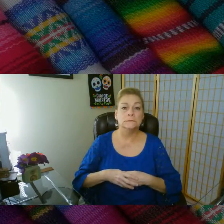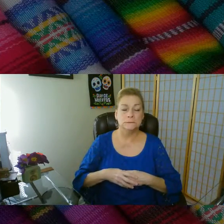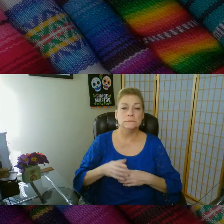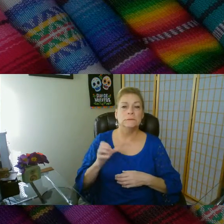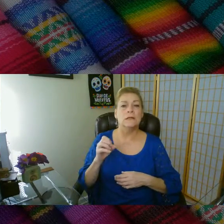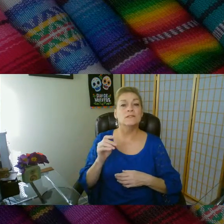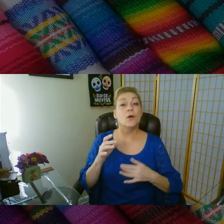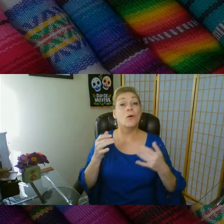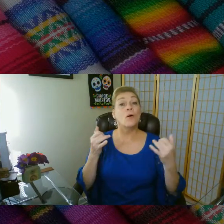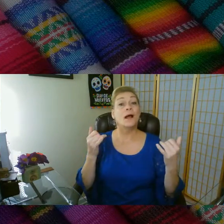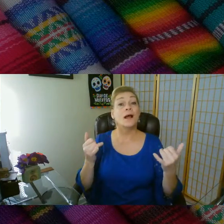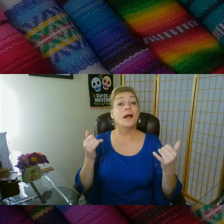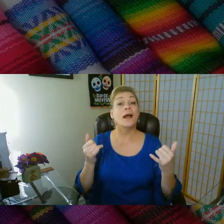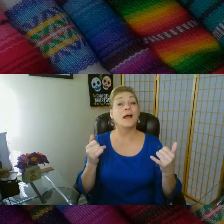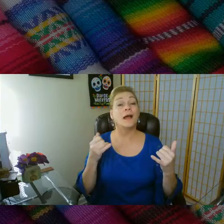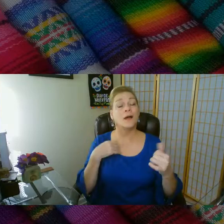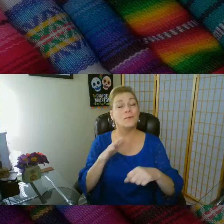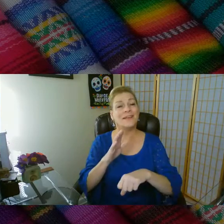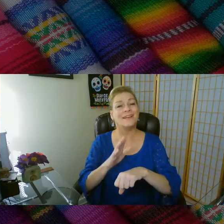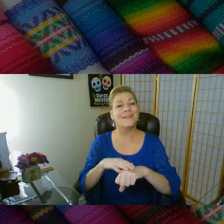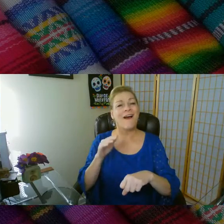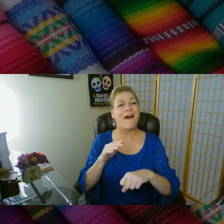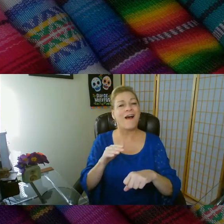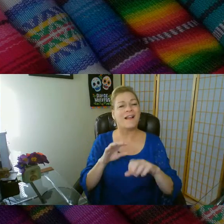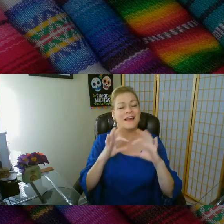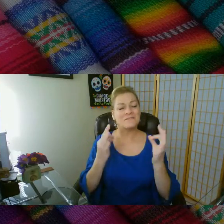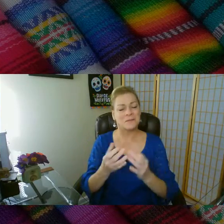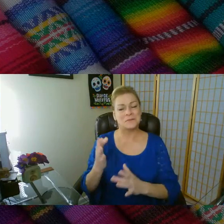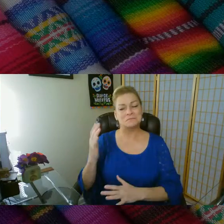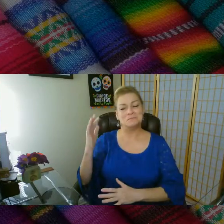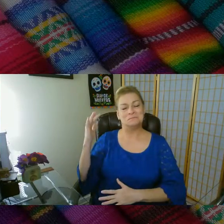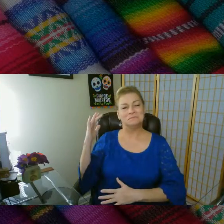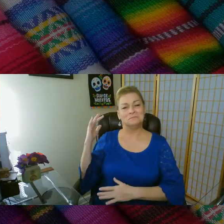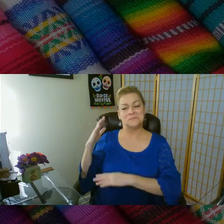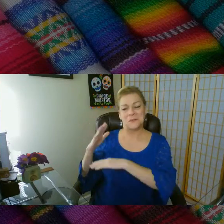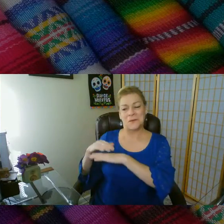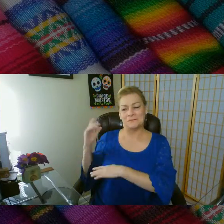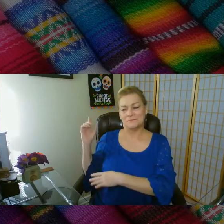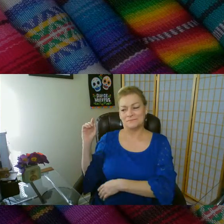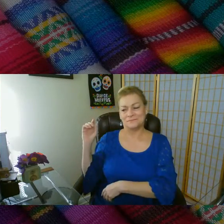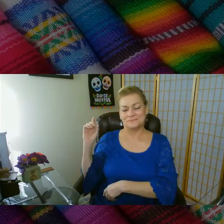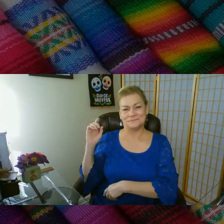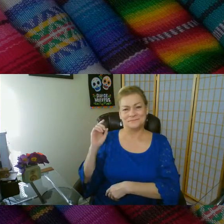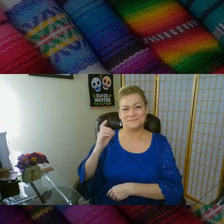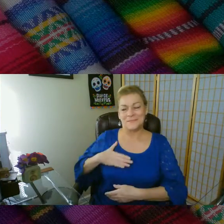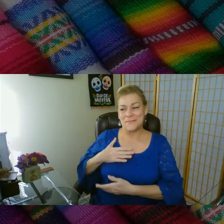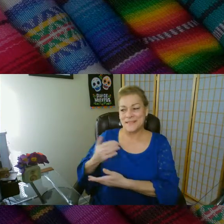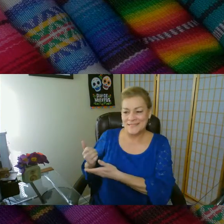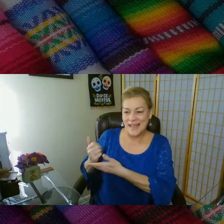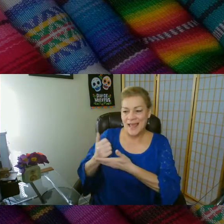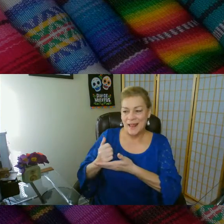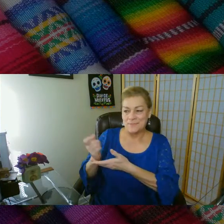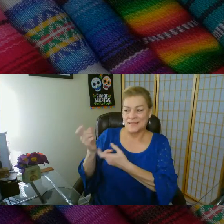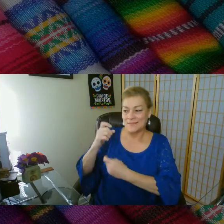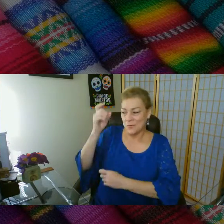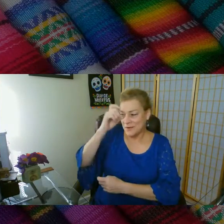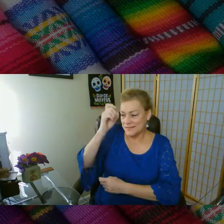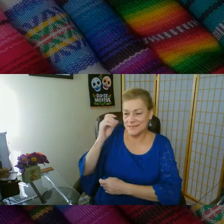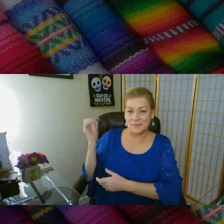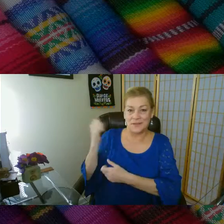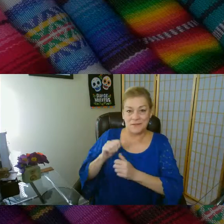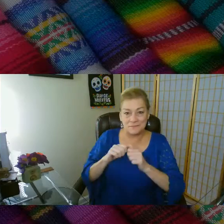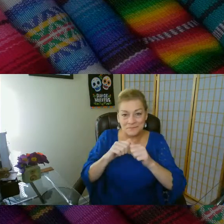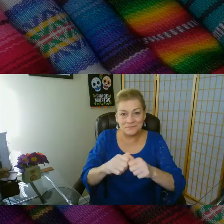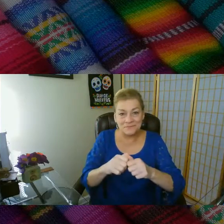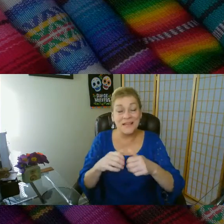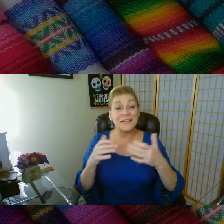us strength, to give us wisdom, to give us guidance. And it just so happens that today and tomorrow mark this Mexican